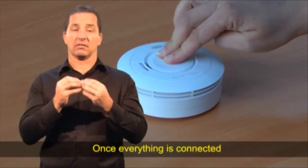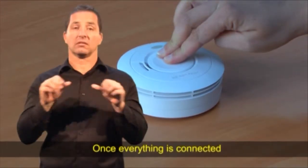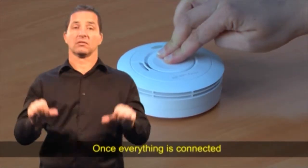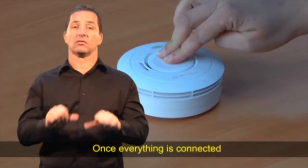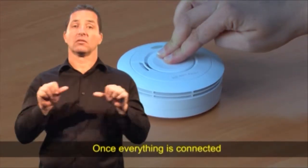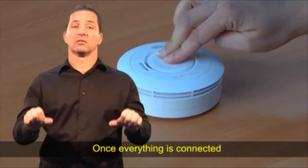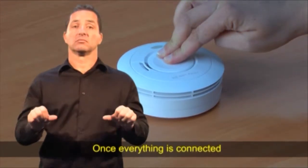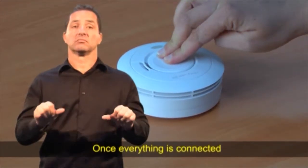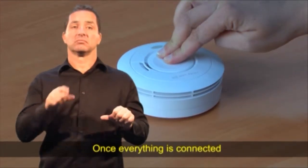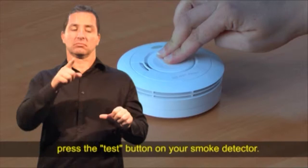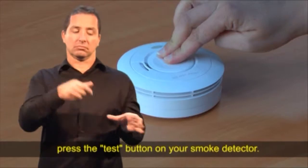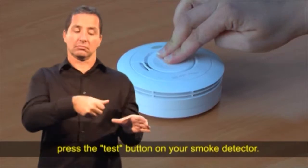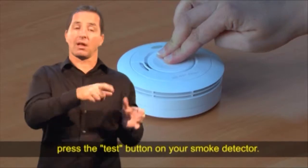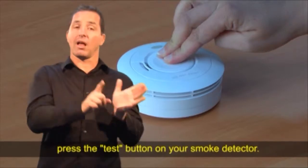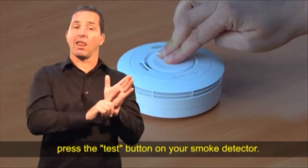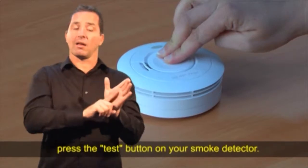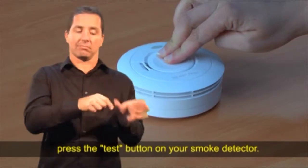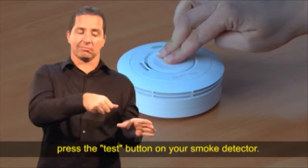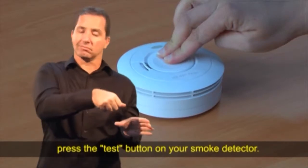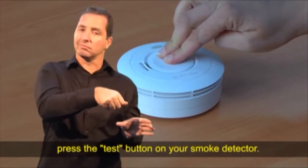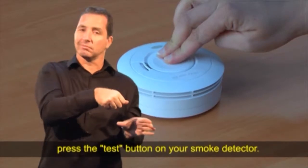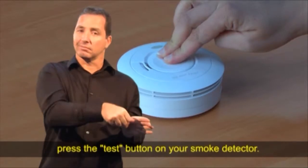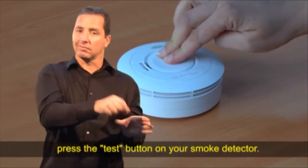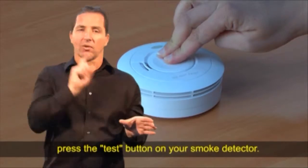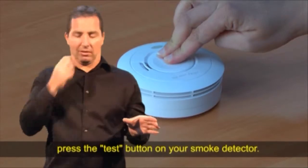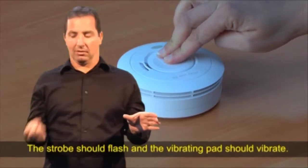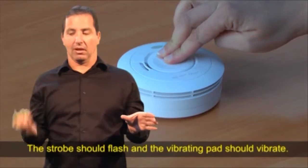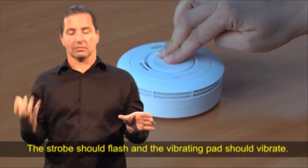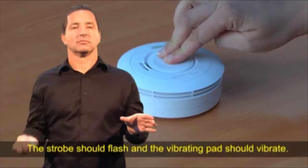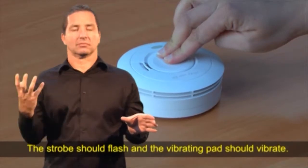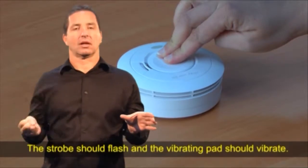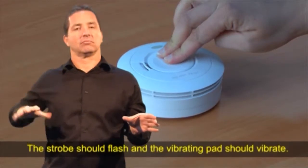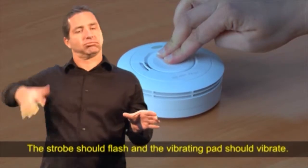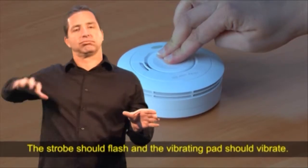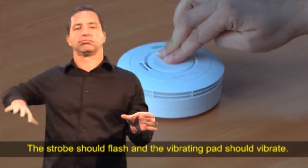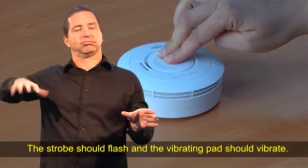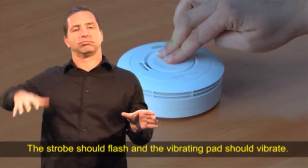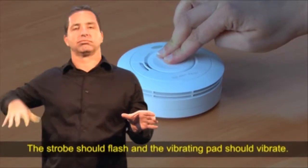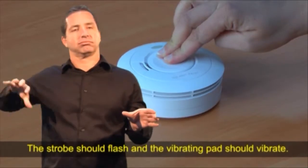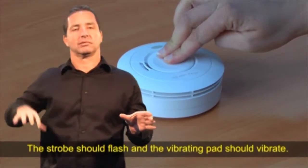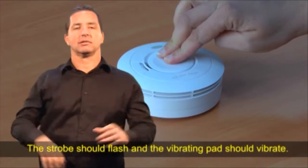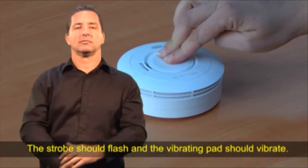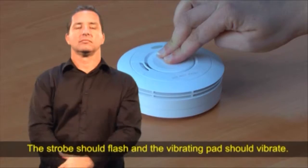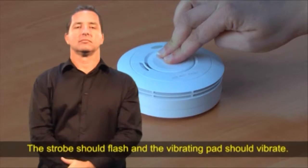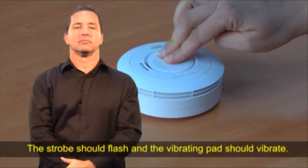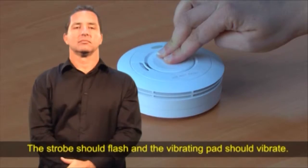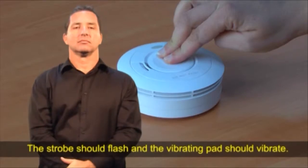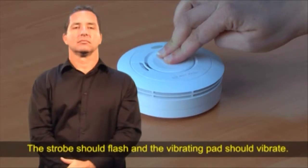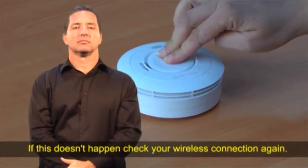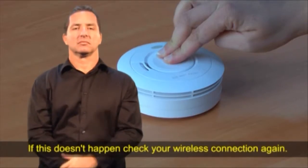Once everything is connected, press the test button on your smoke detector. The strobe should flash and the vibrating pad should